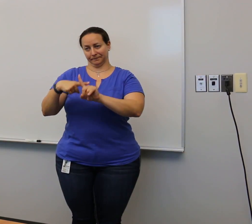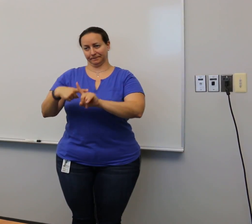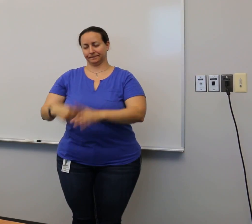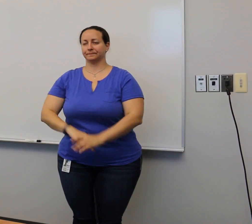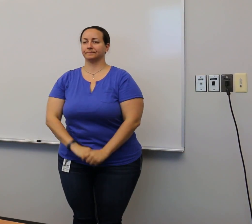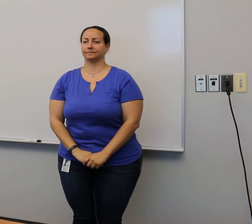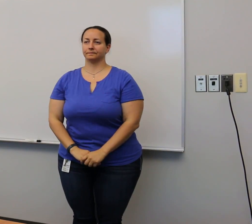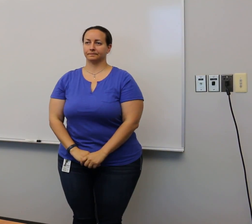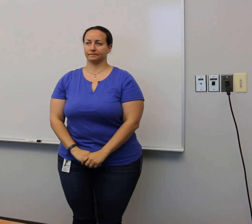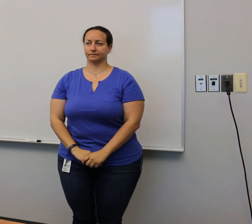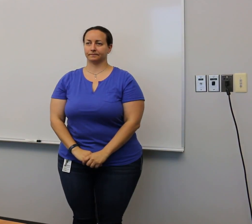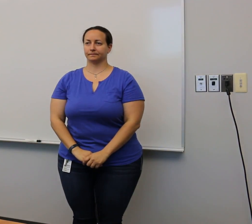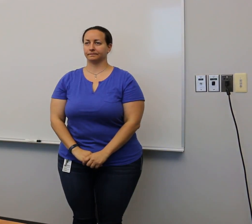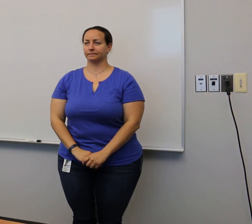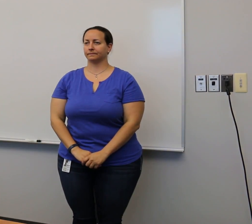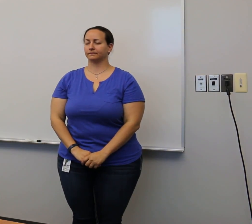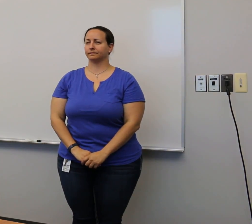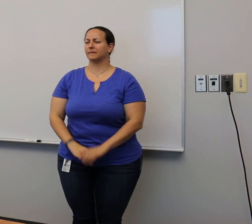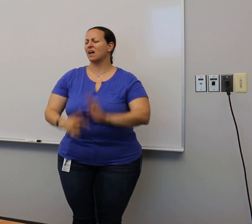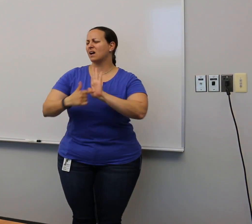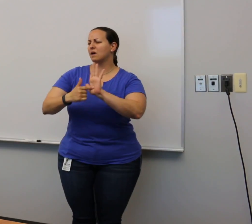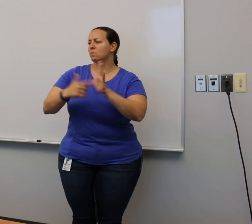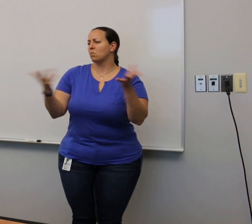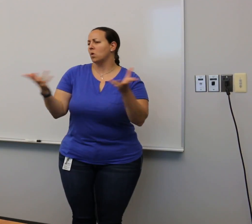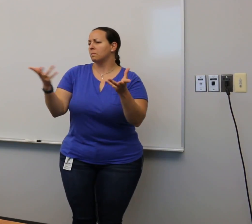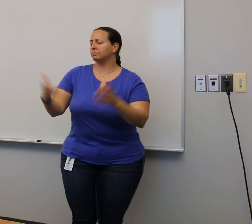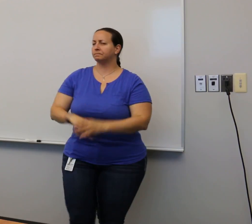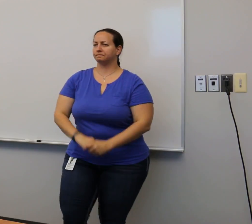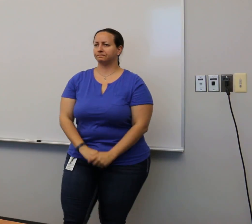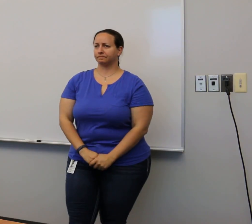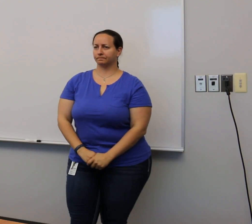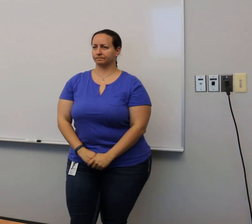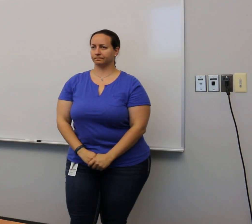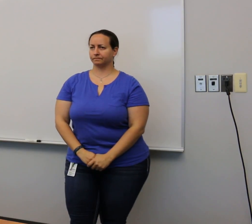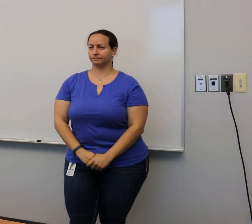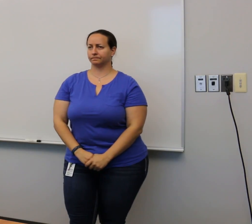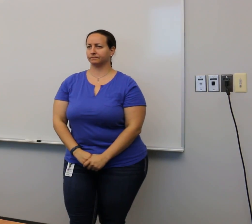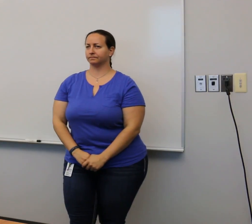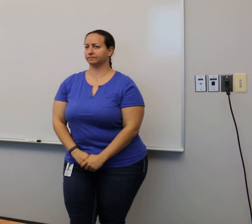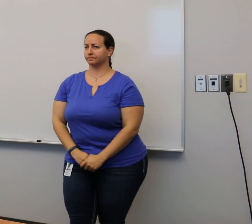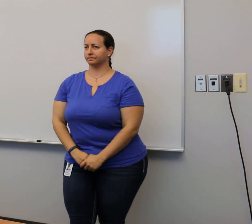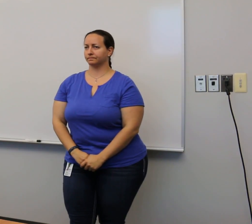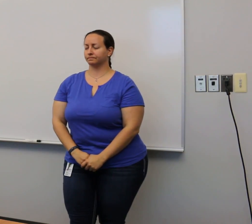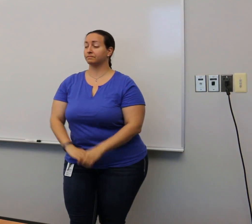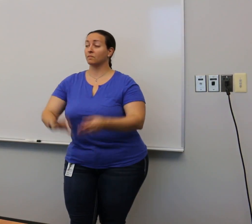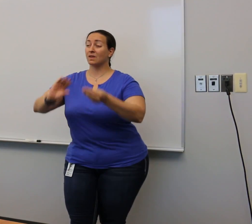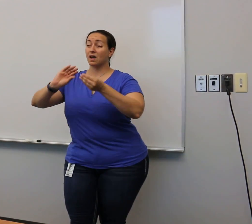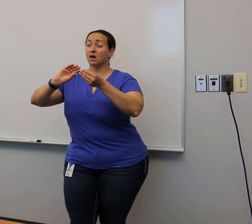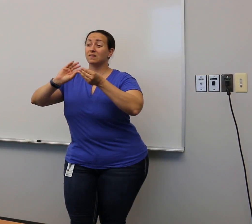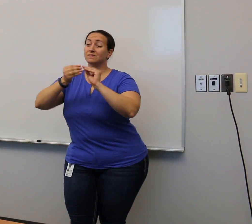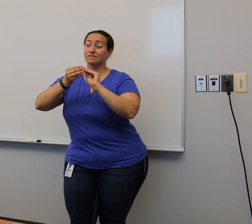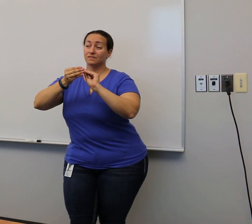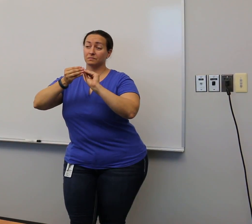So as an example, if I have the number 5 multiplied